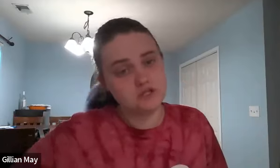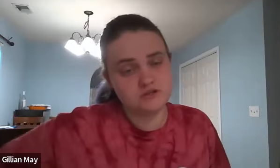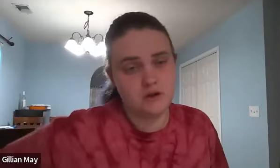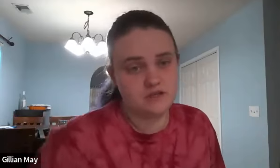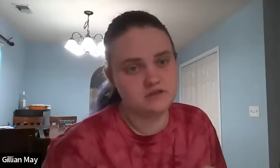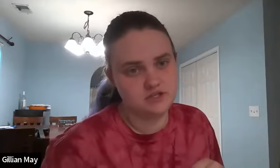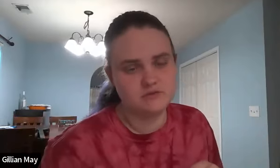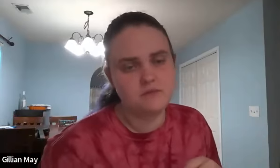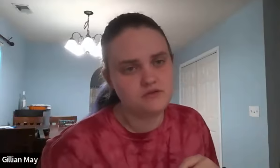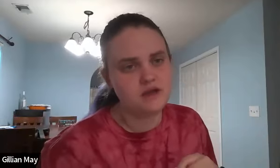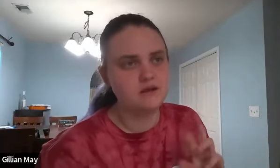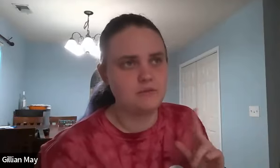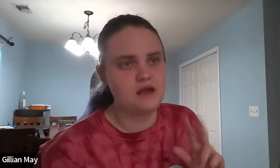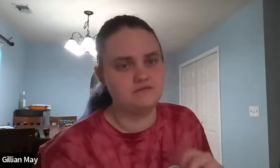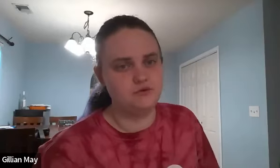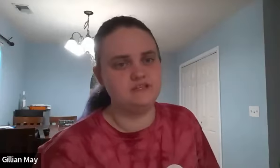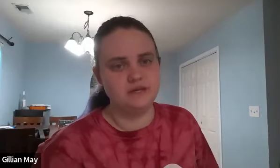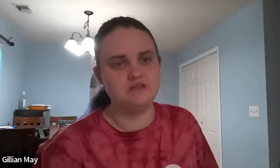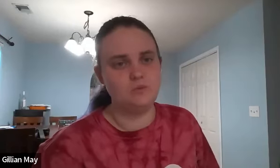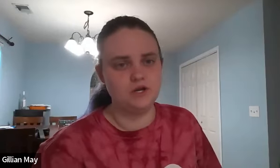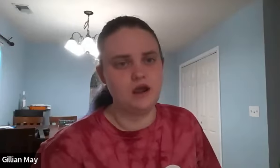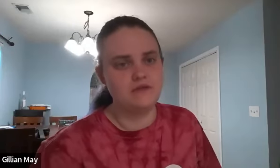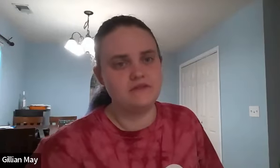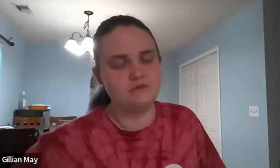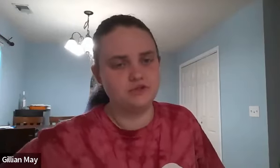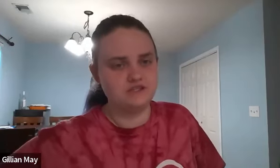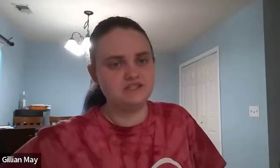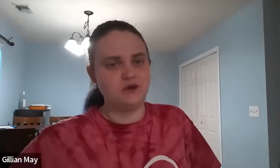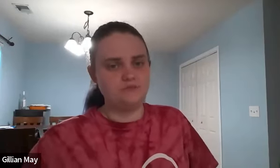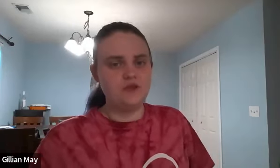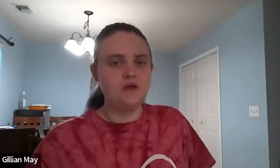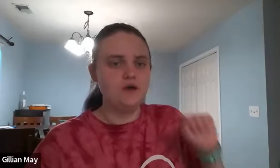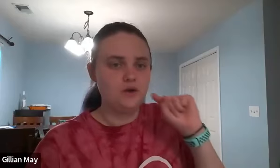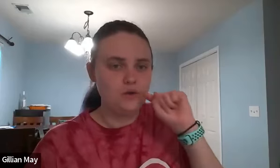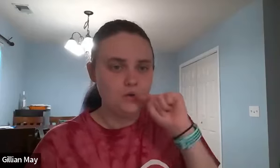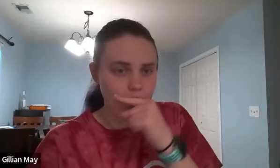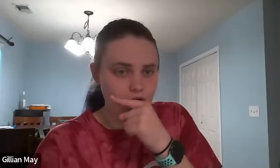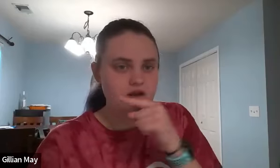used common too. They both kind of go back and forth. It depends on where you're at that they will use it. So corn.